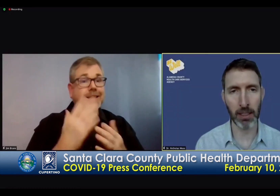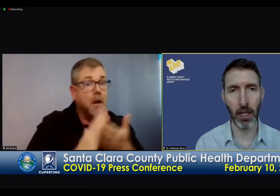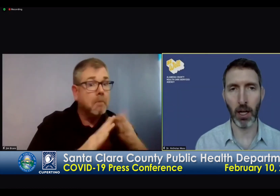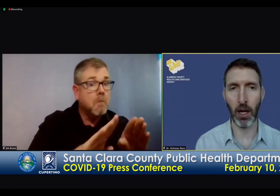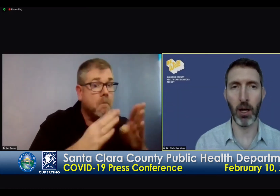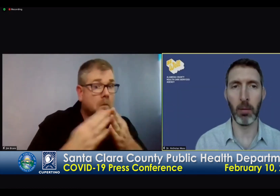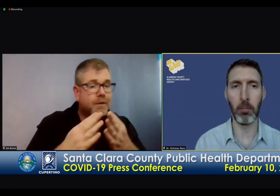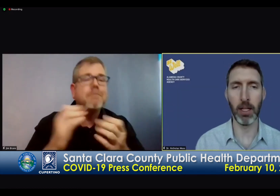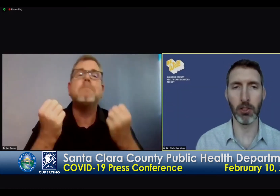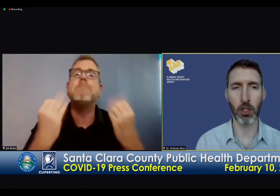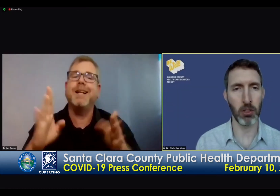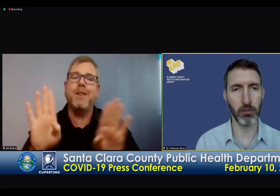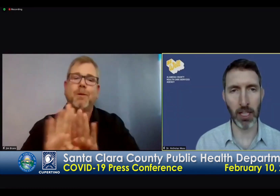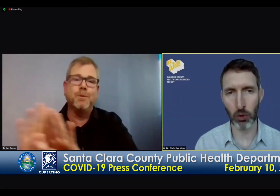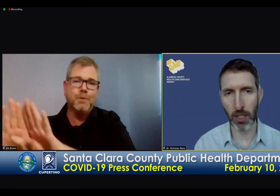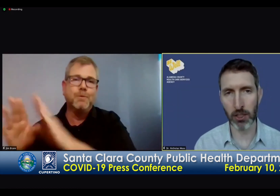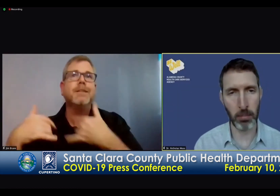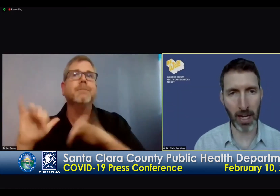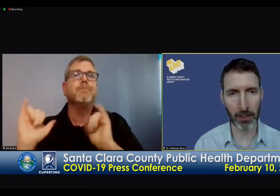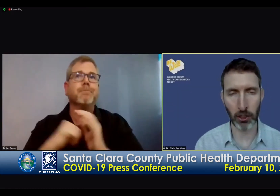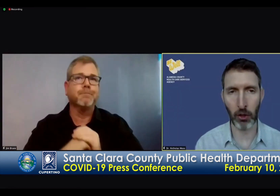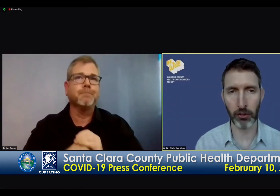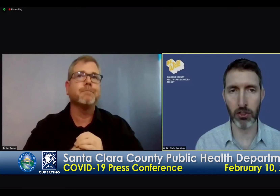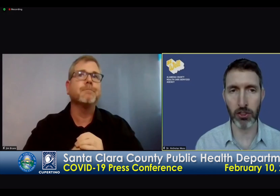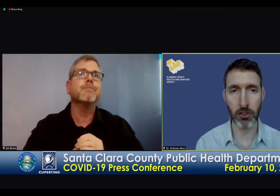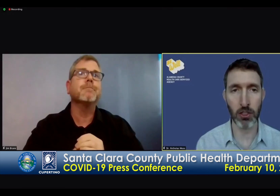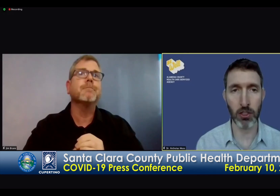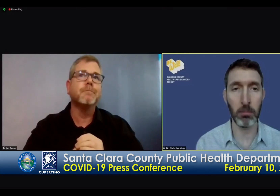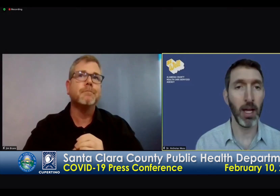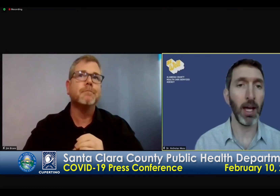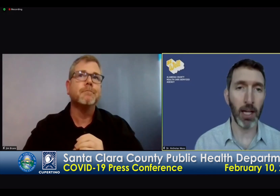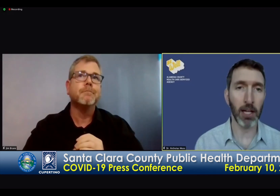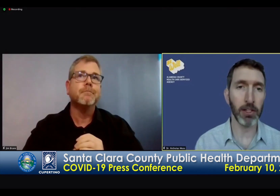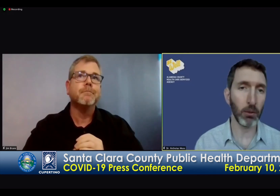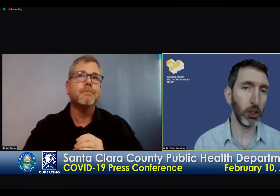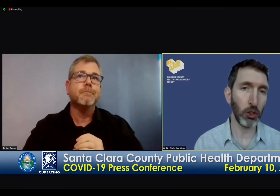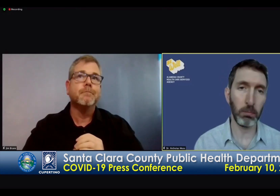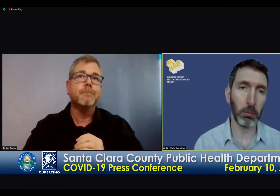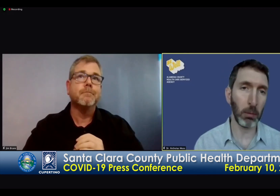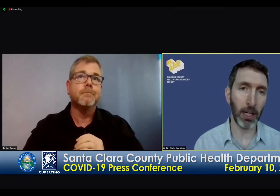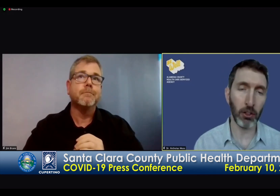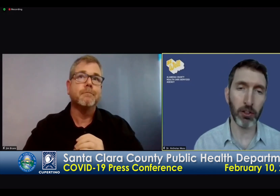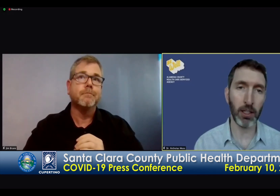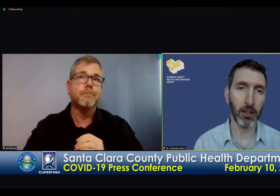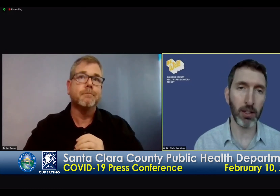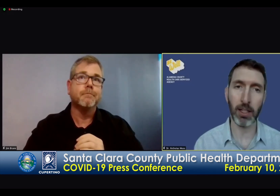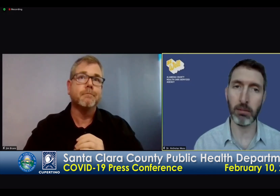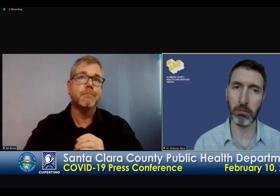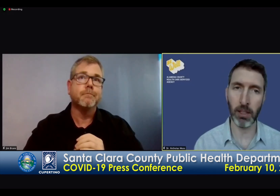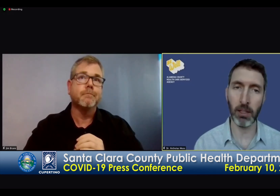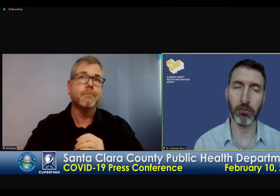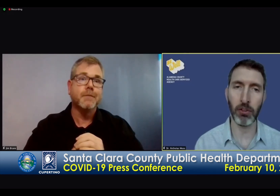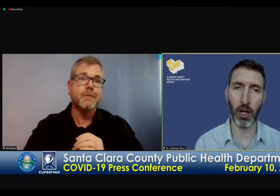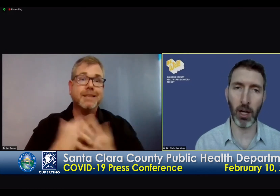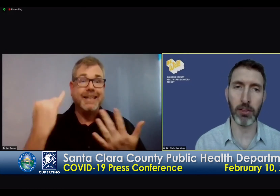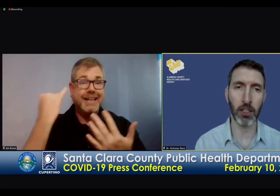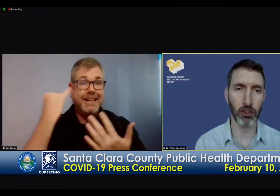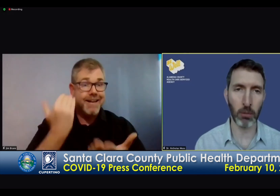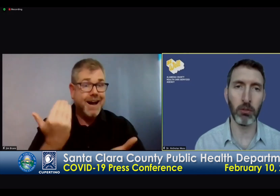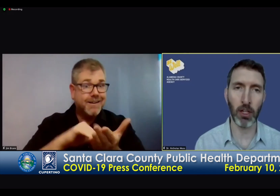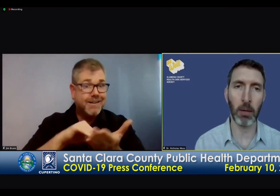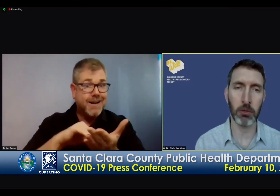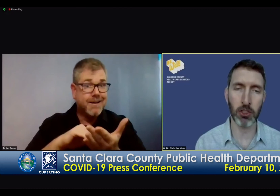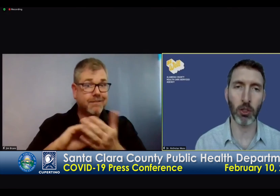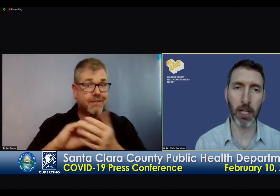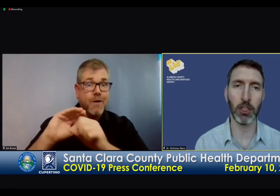pandemic in terms of case rates, impact on our healthcare system. And I think we should be prepared that if things start moving